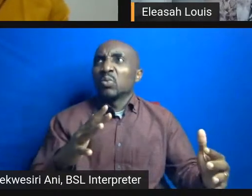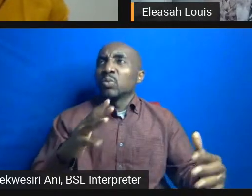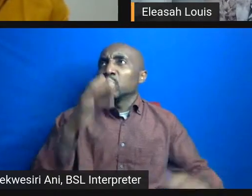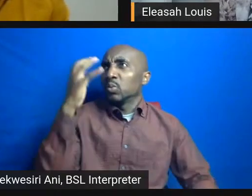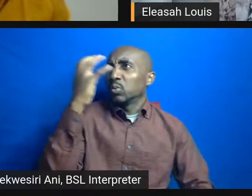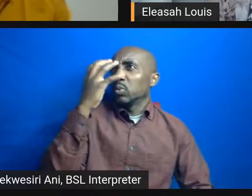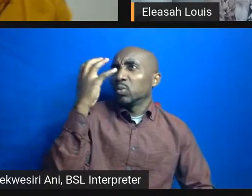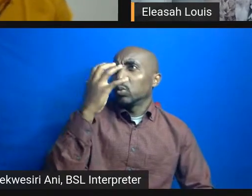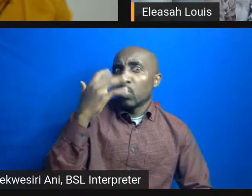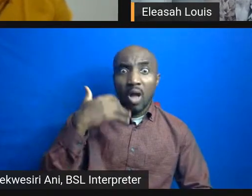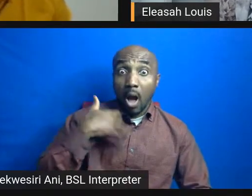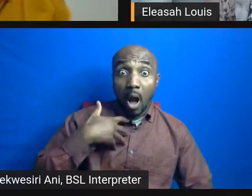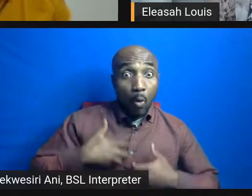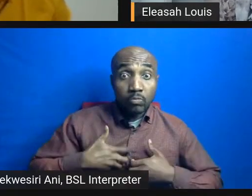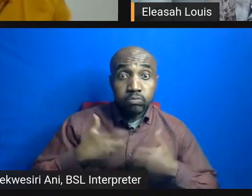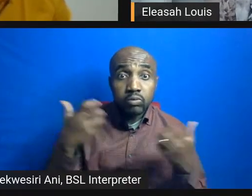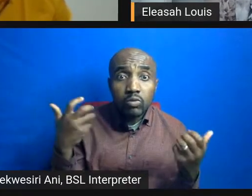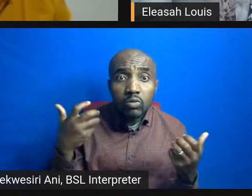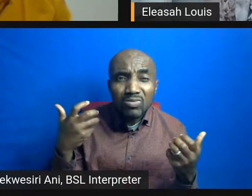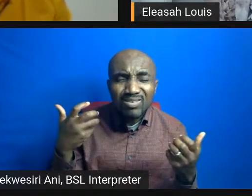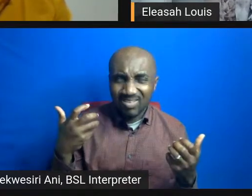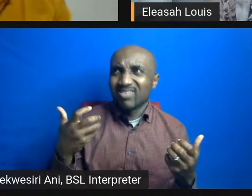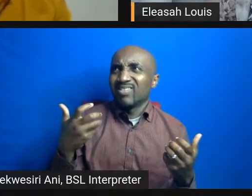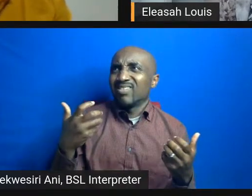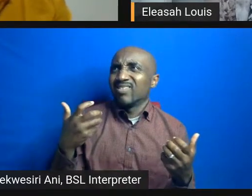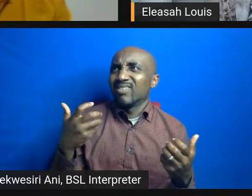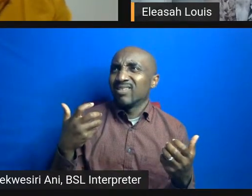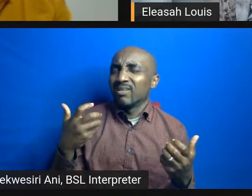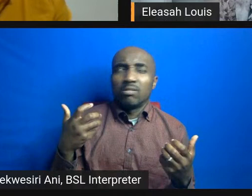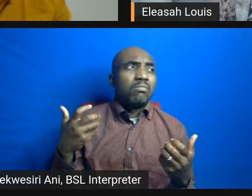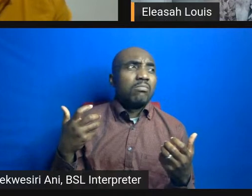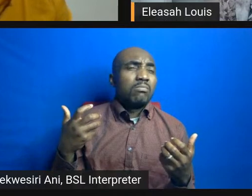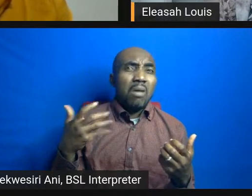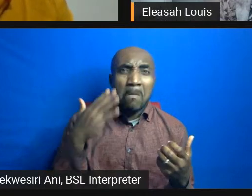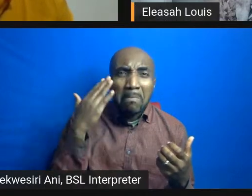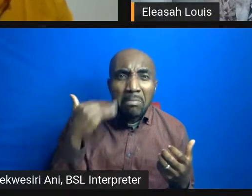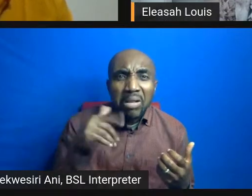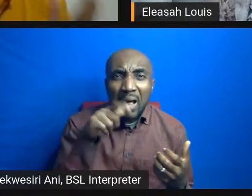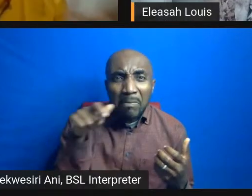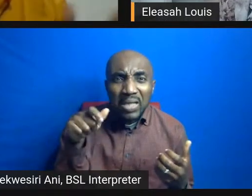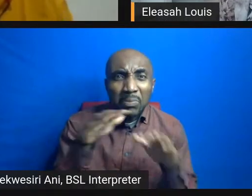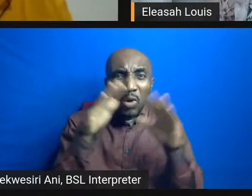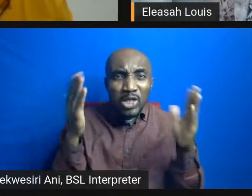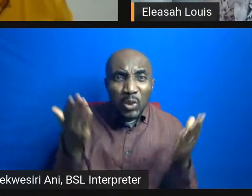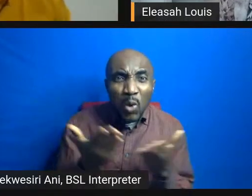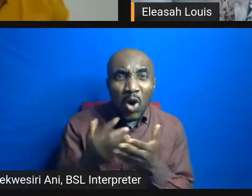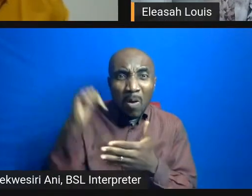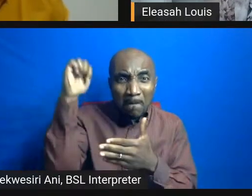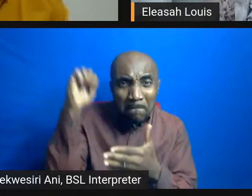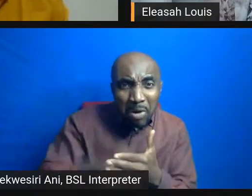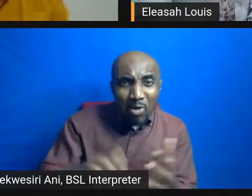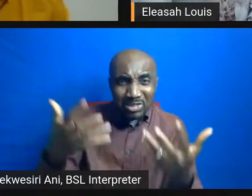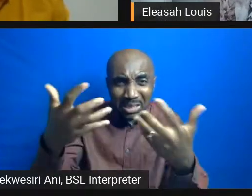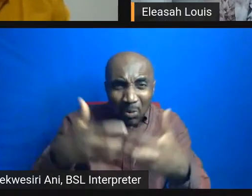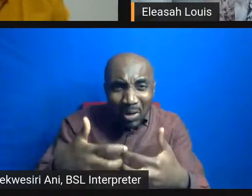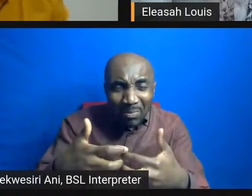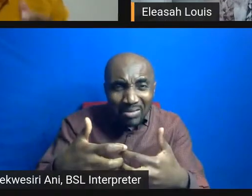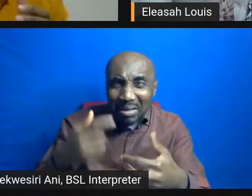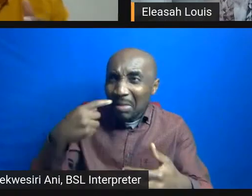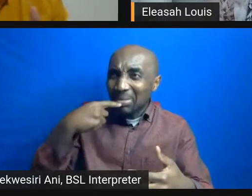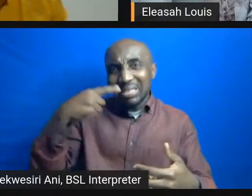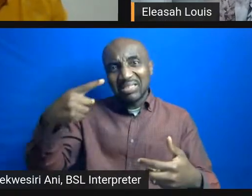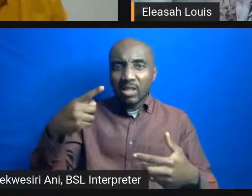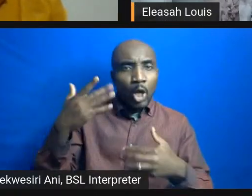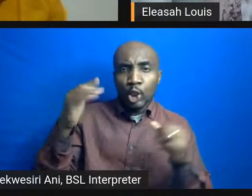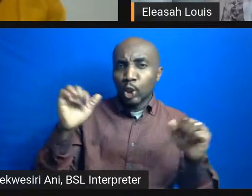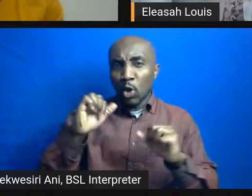was actually quite angry, right? And I thought, how many Black people all around the world have bought these oximeters? Just how